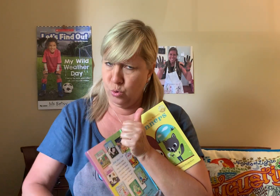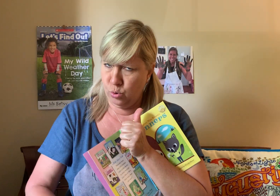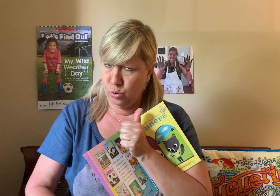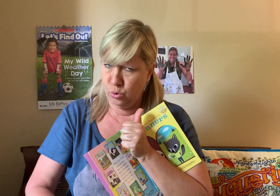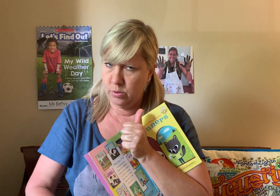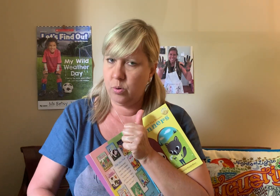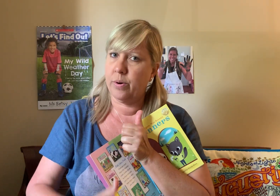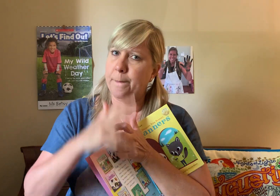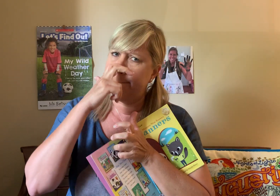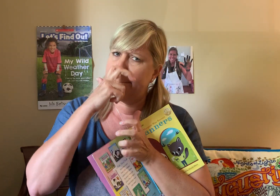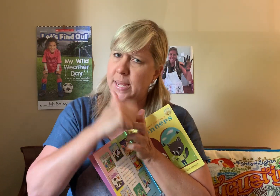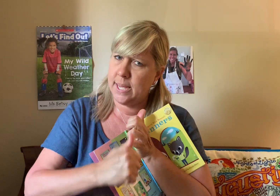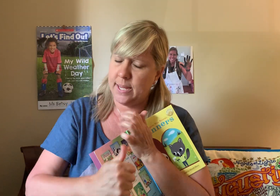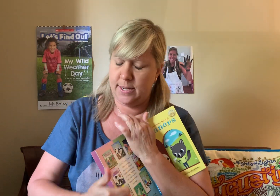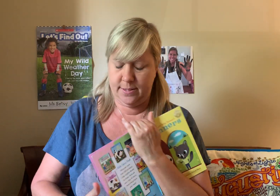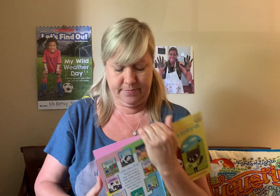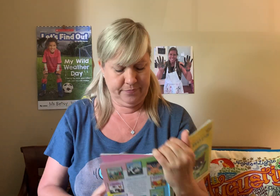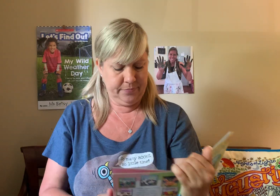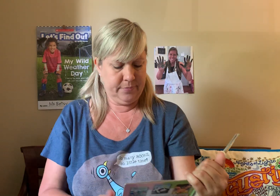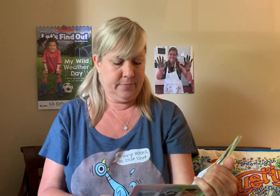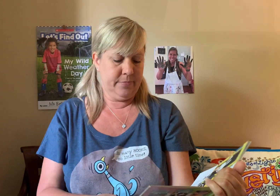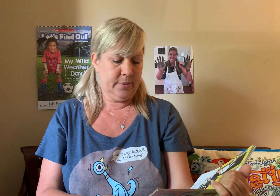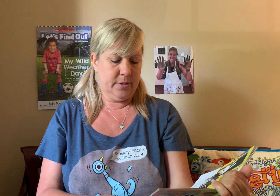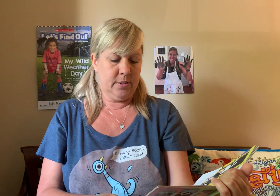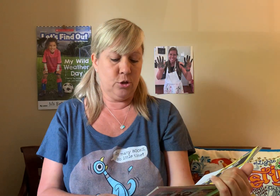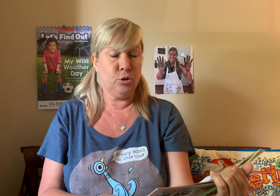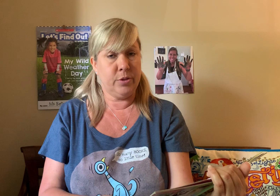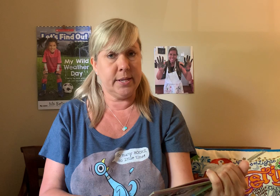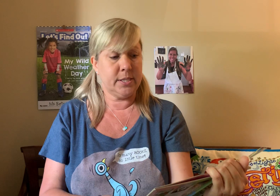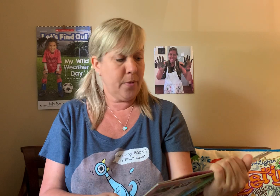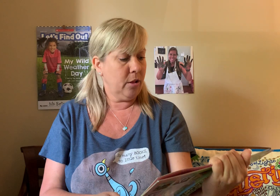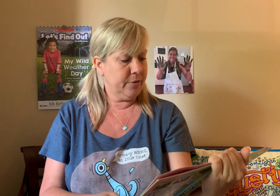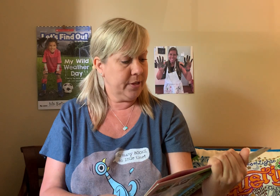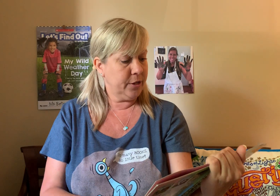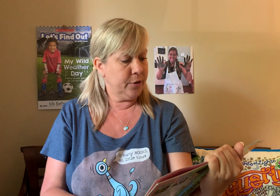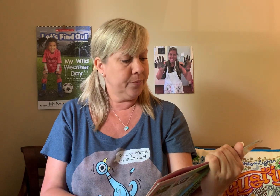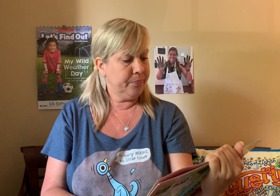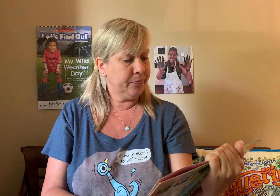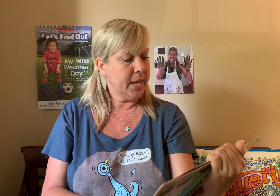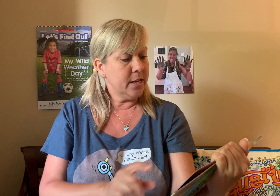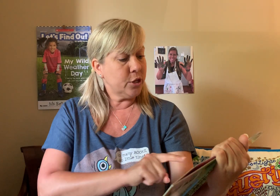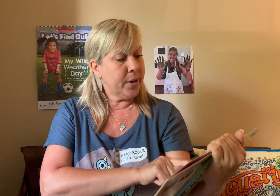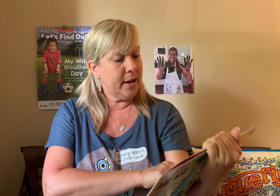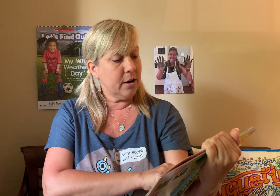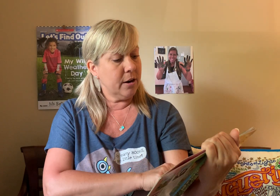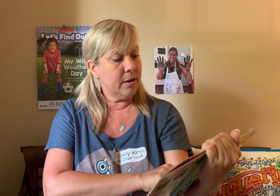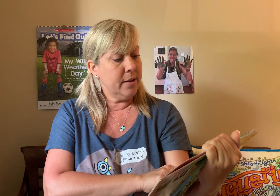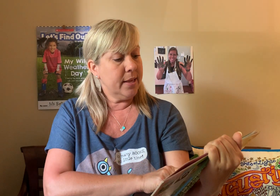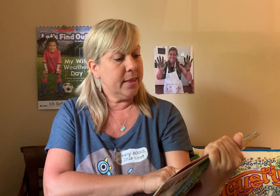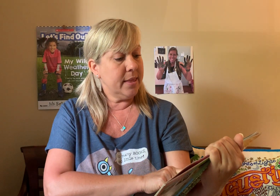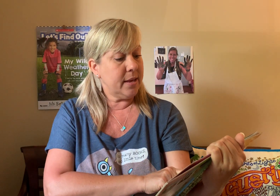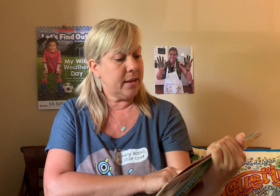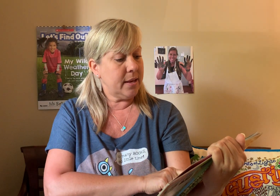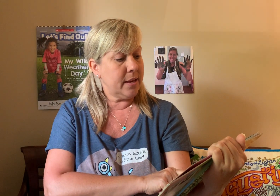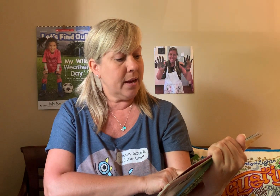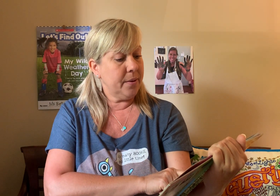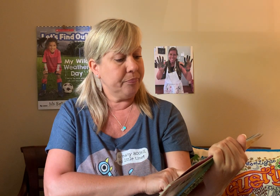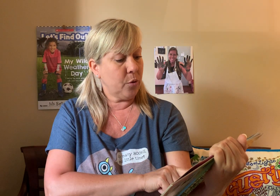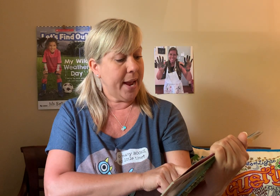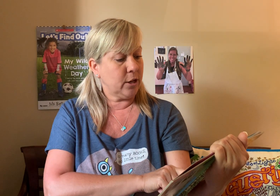cruel or mean to things smaller than you. So here, the raccoon